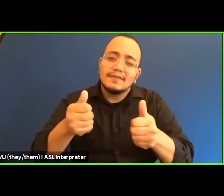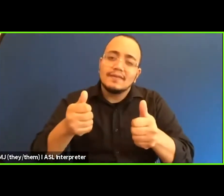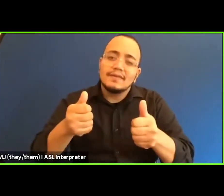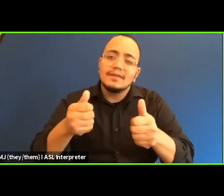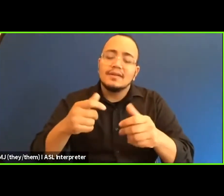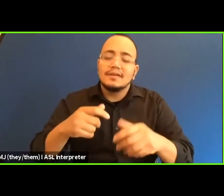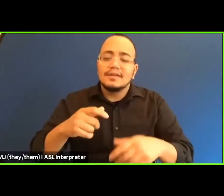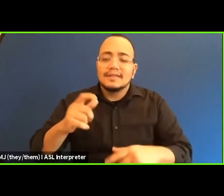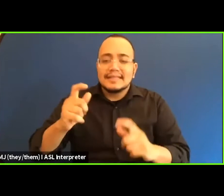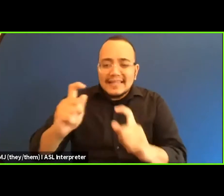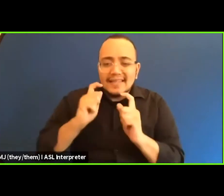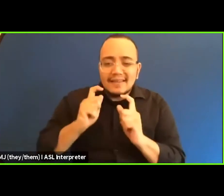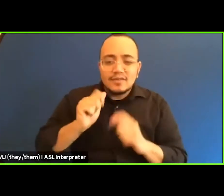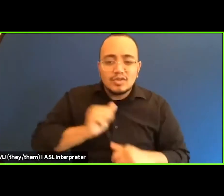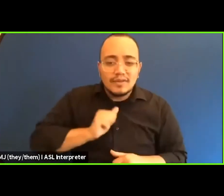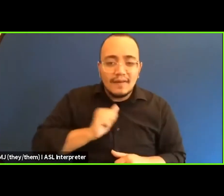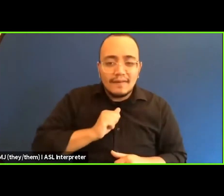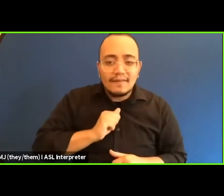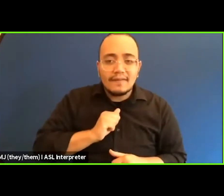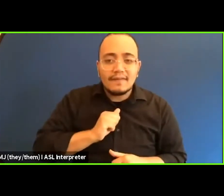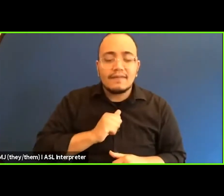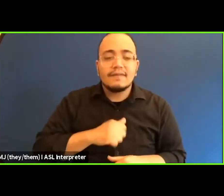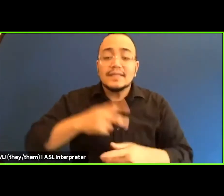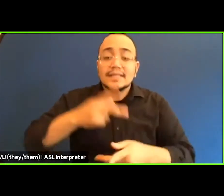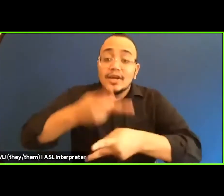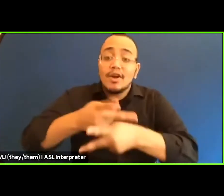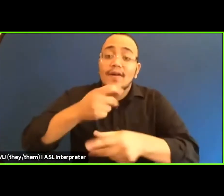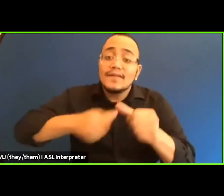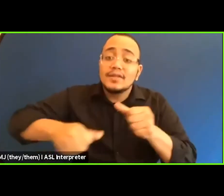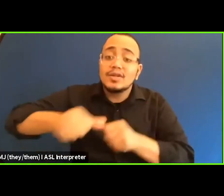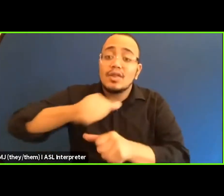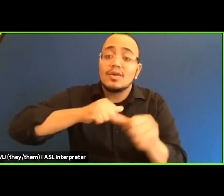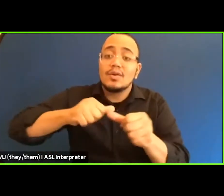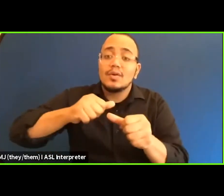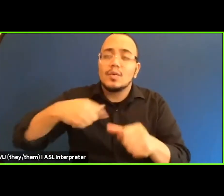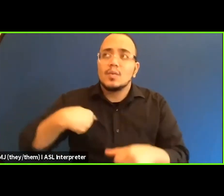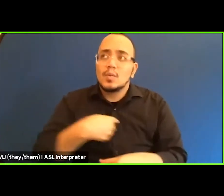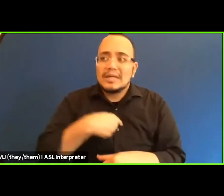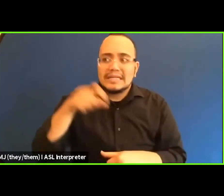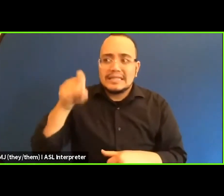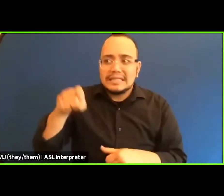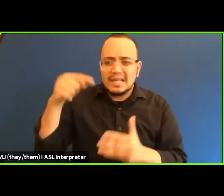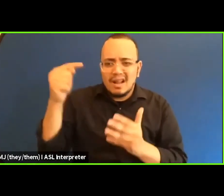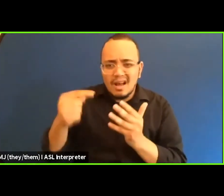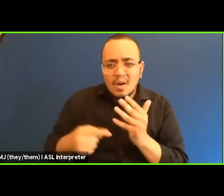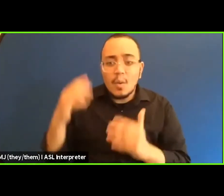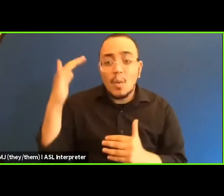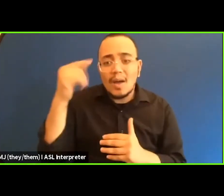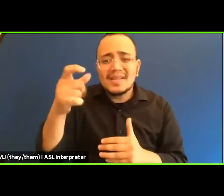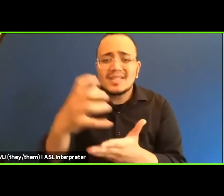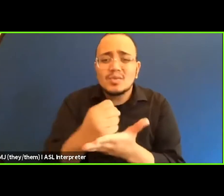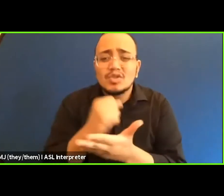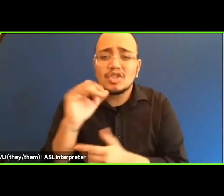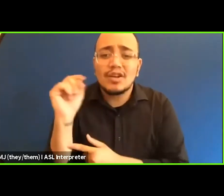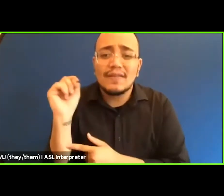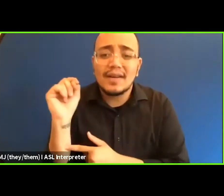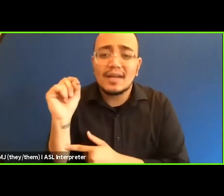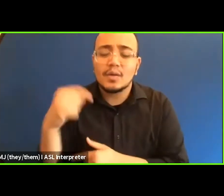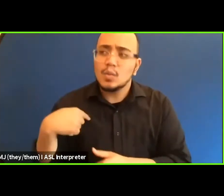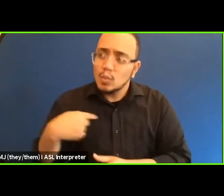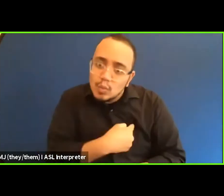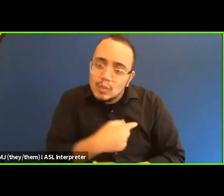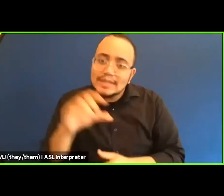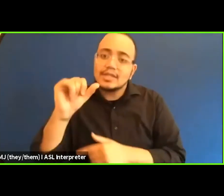to yourselves. We want you to take care of each other. And we need you to do this because you deserve it, because we deserve